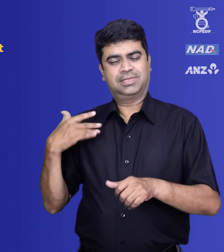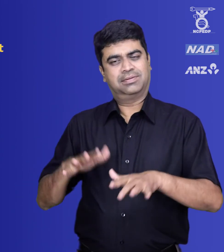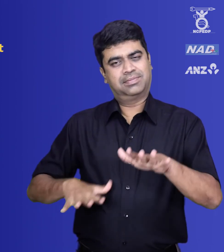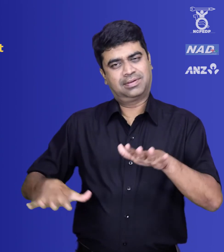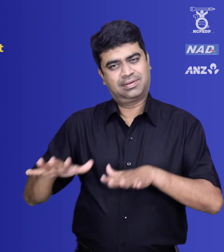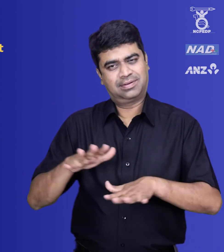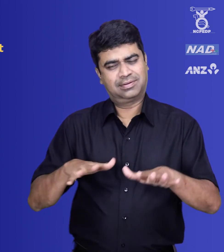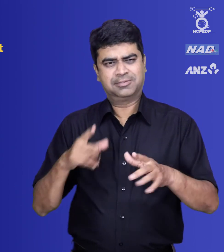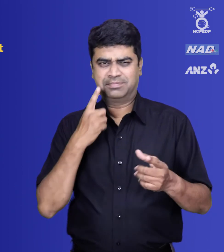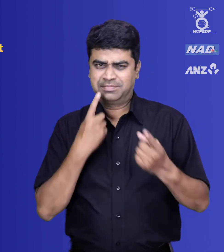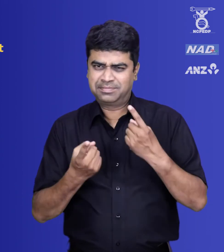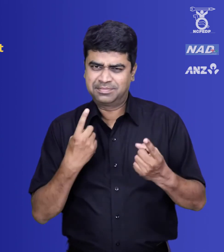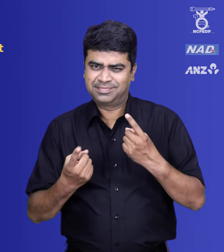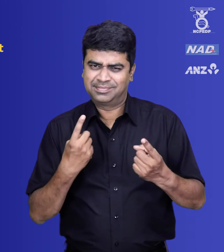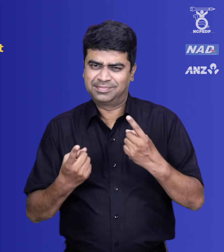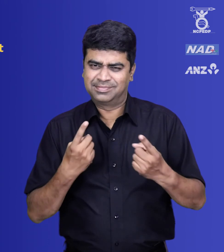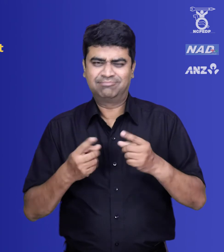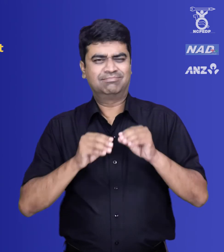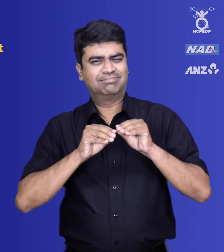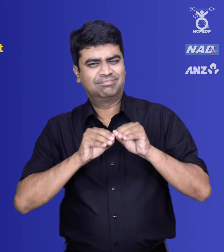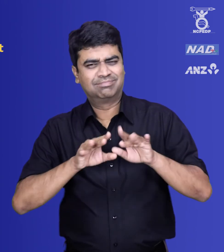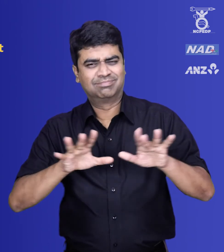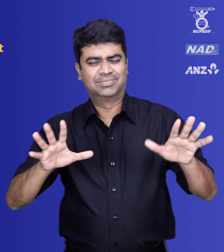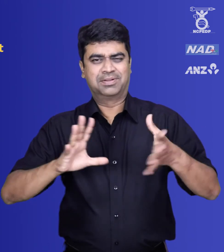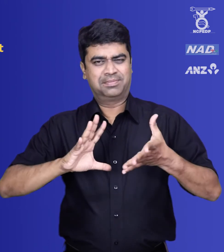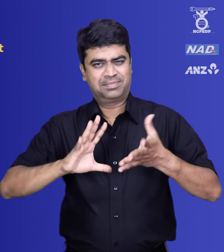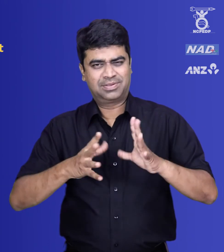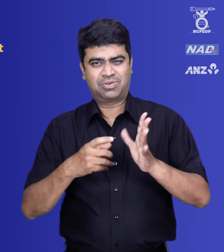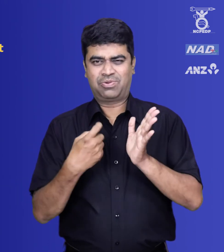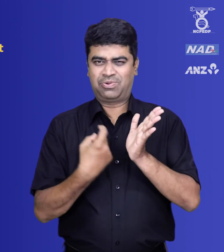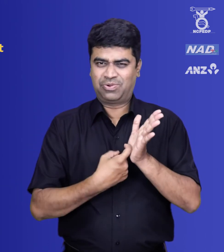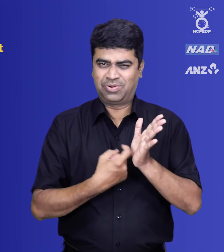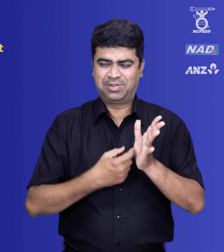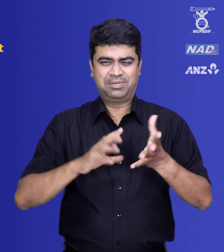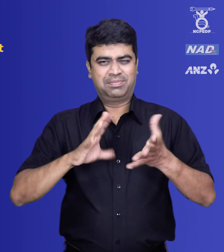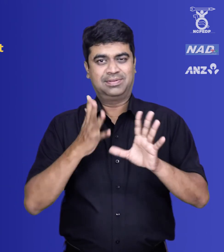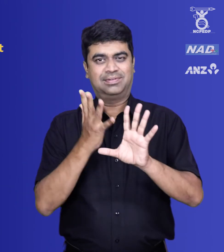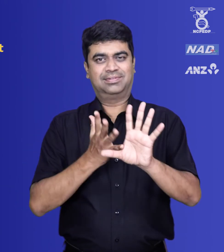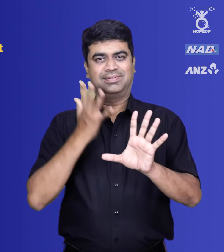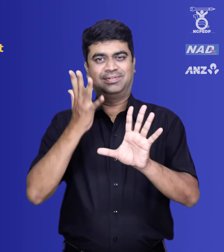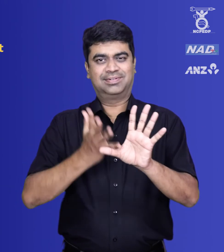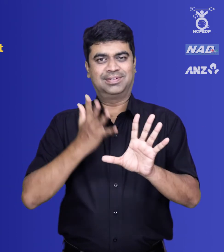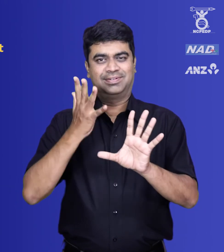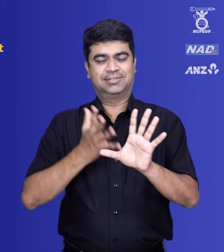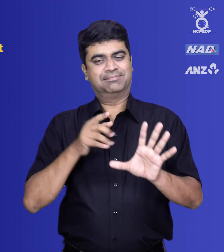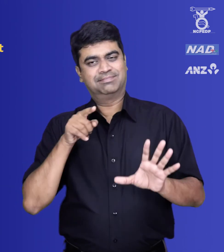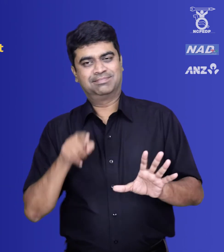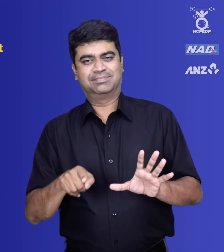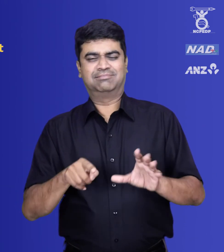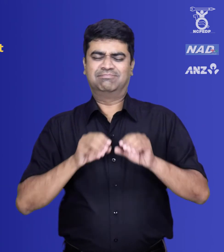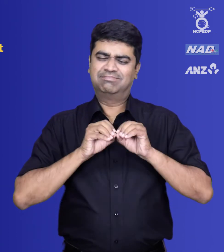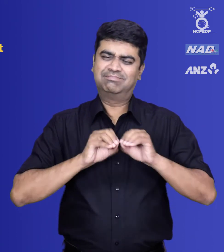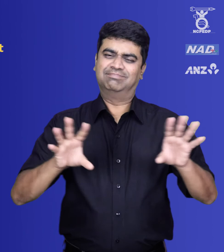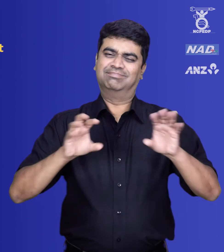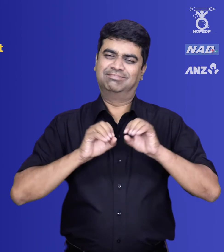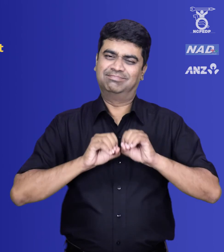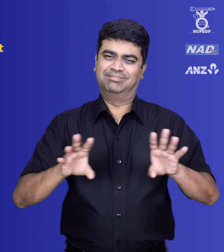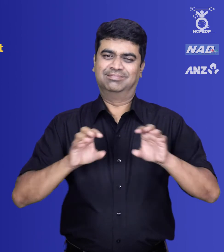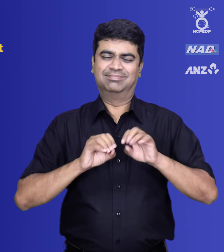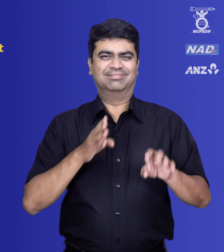years undertake a need-based analysis and formulate plans for the recruitment, induction,